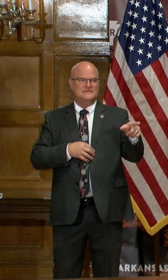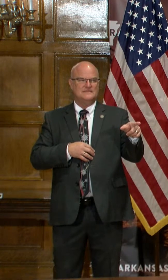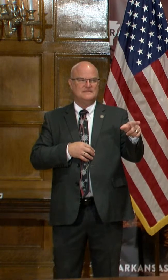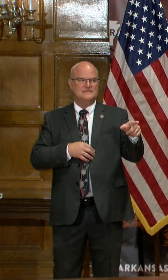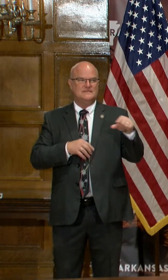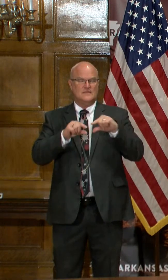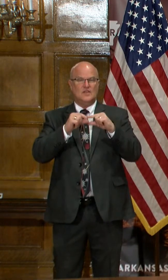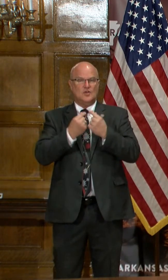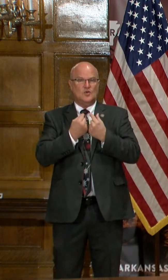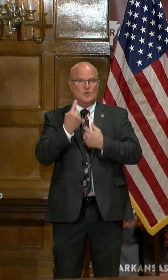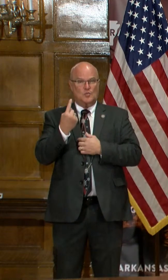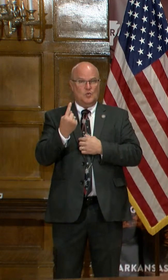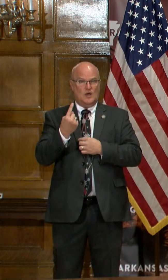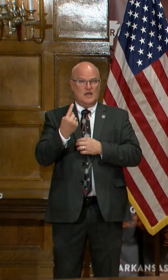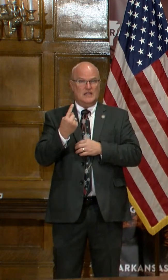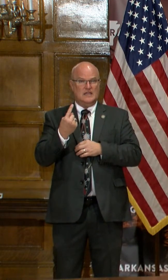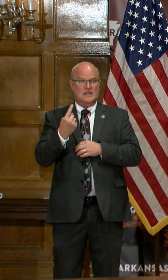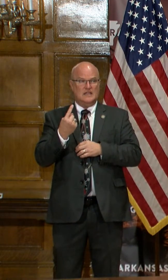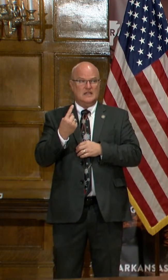Group 1